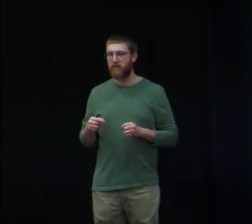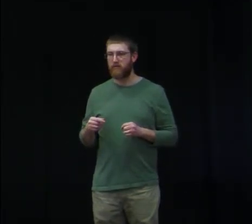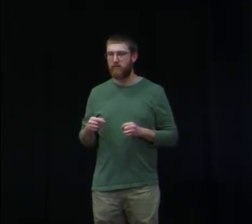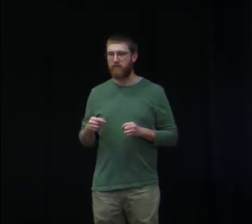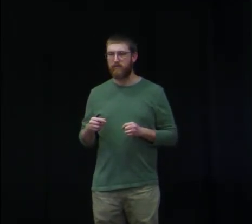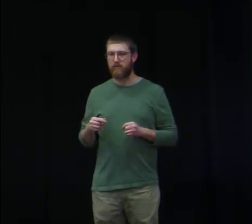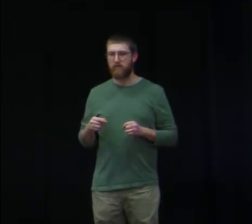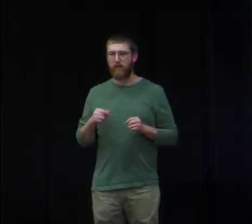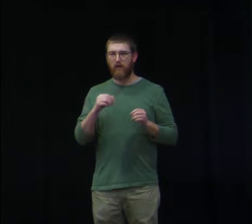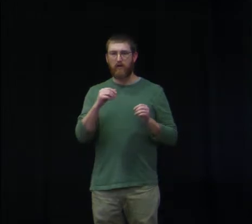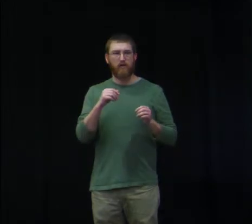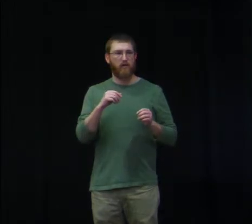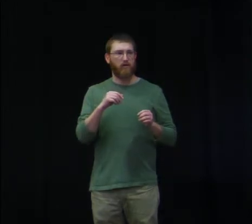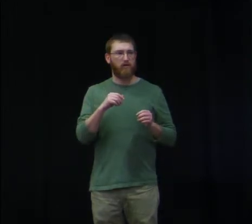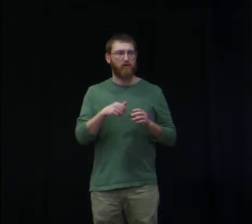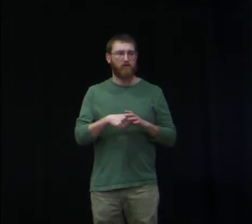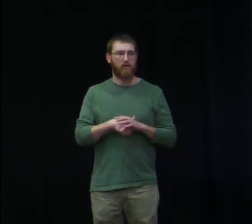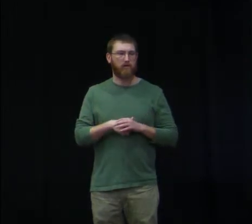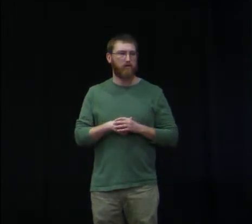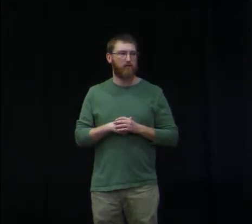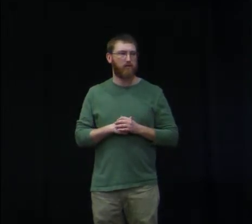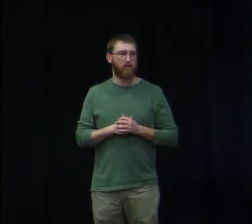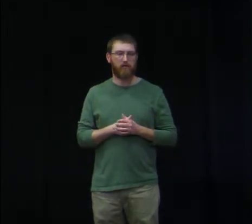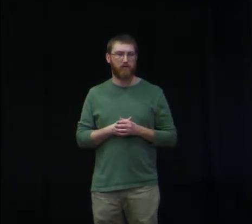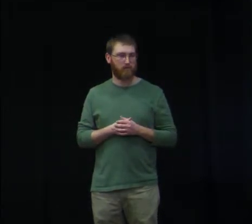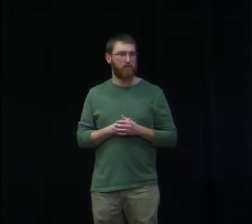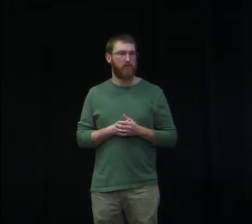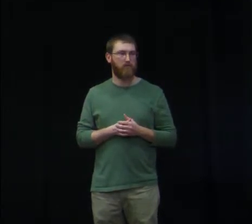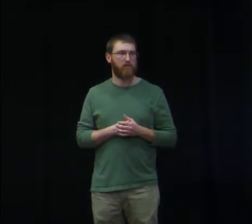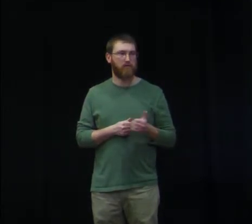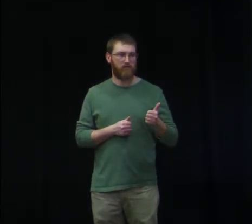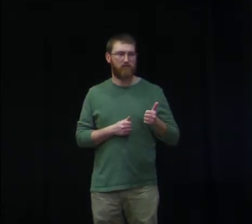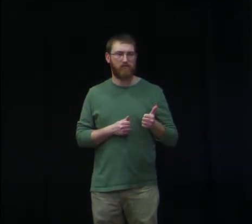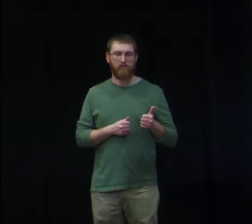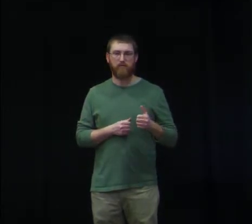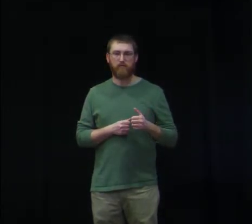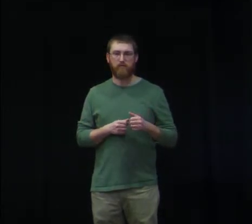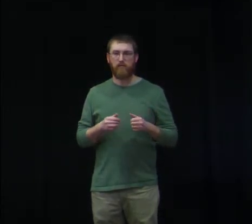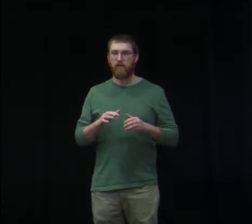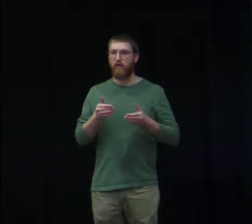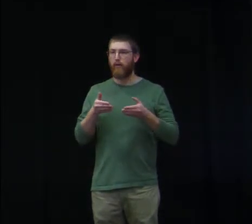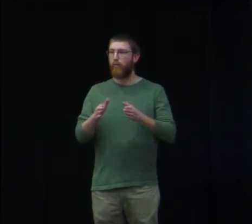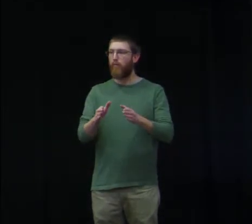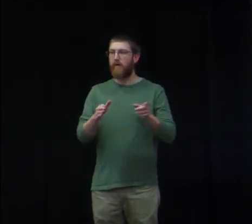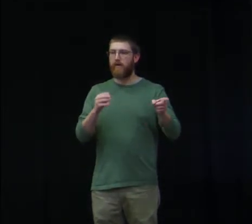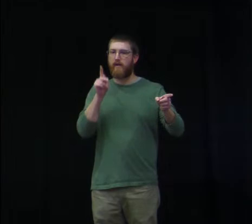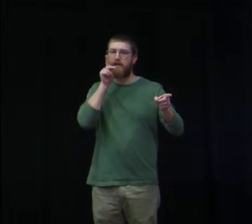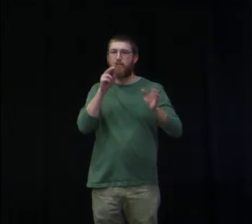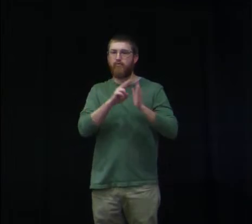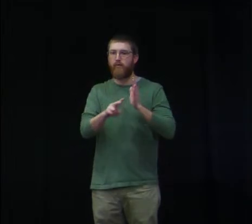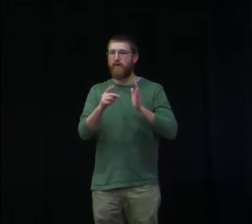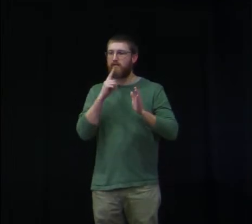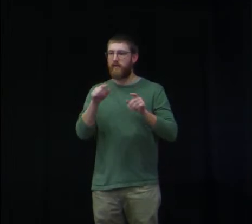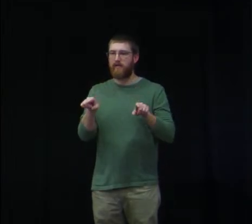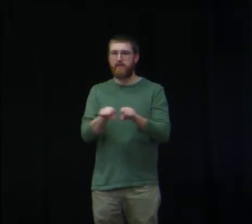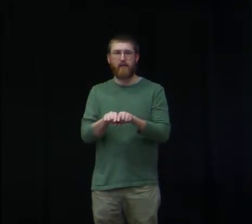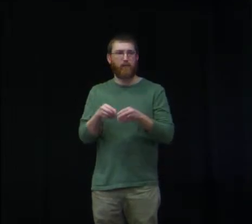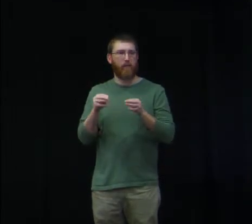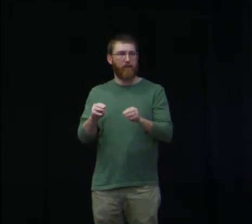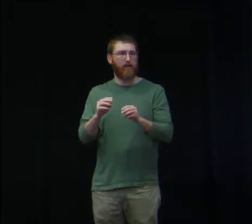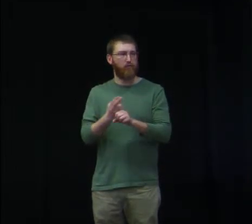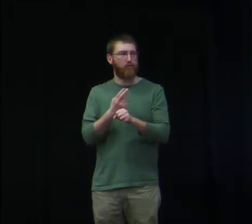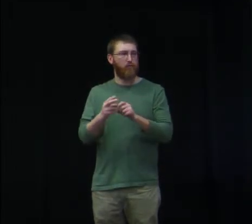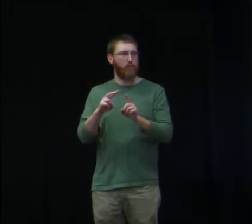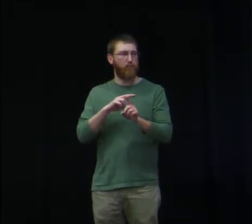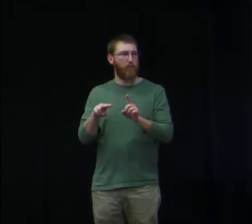Thank you. The method used to establish baseline performance should be the same method used to monitor